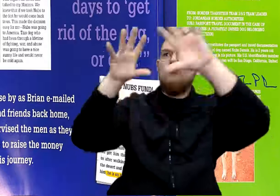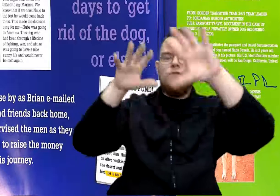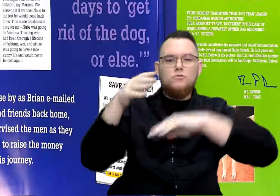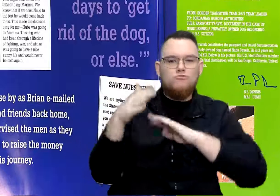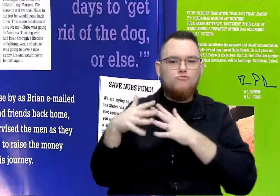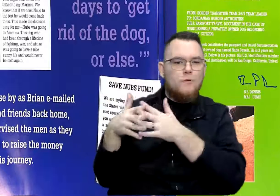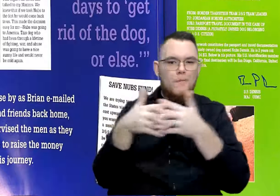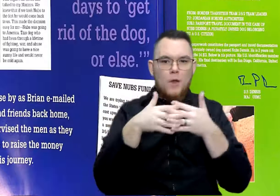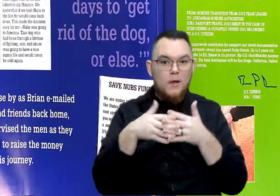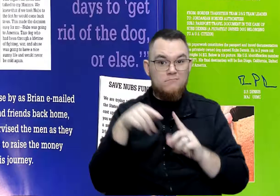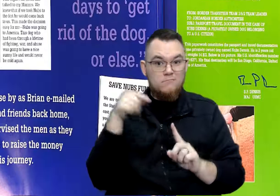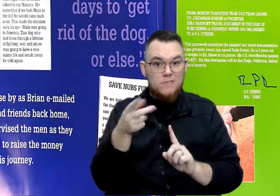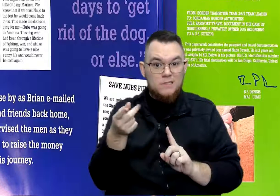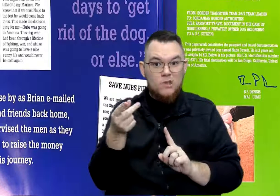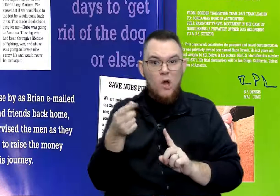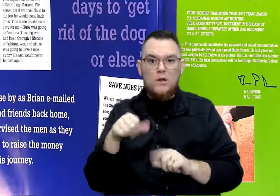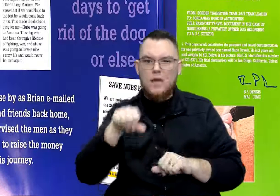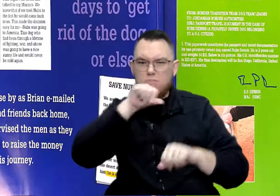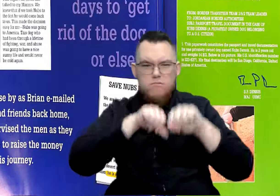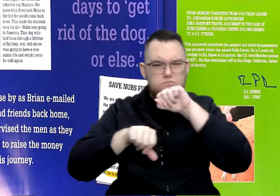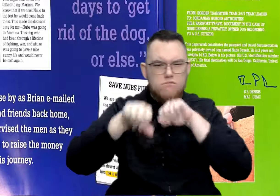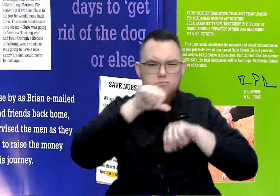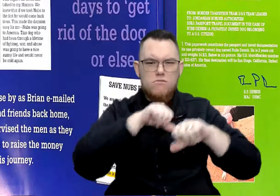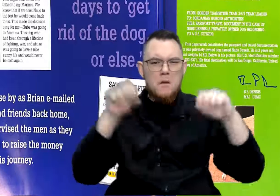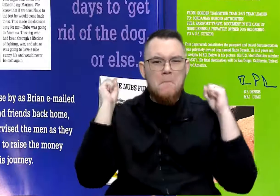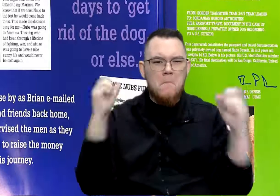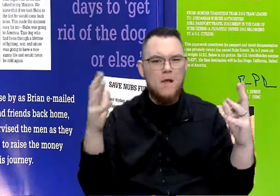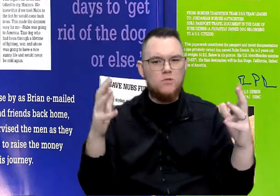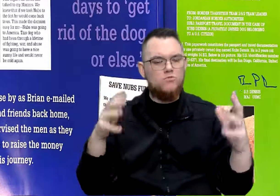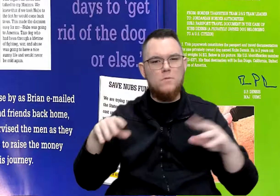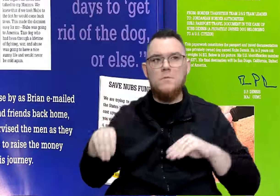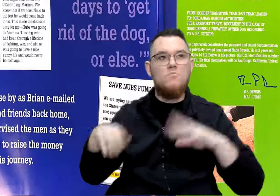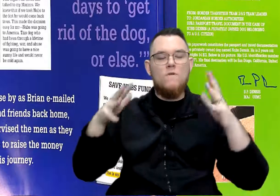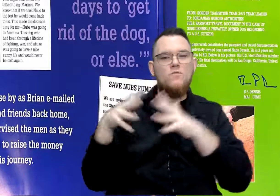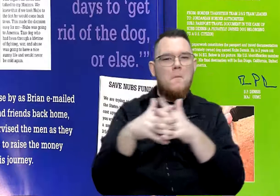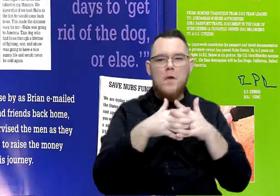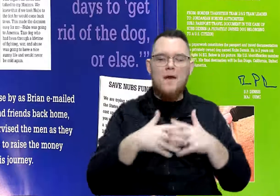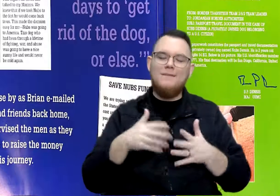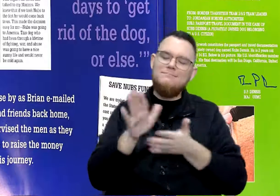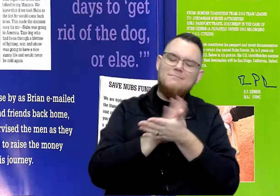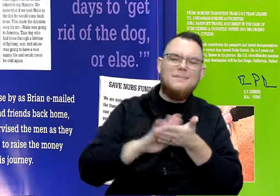and abuse, was going to have a nice, sunny life and would never be cold again.